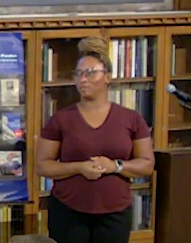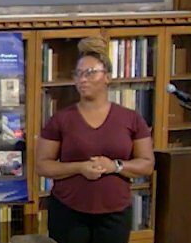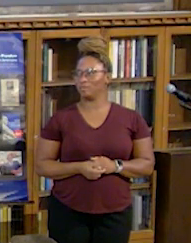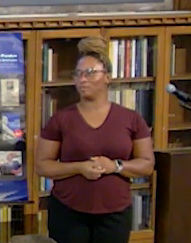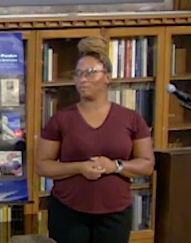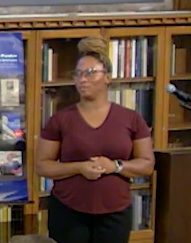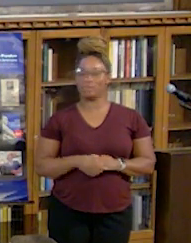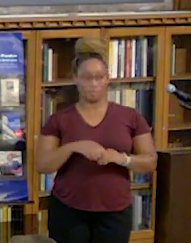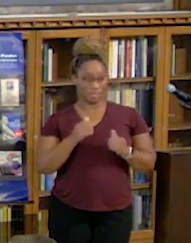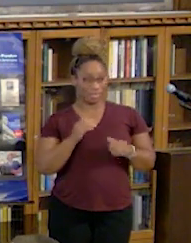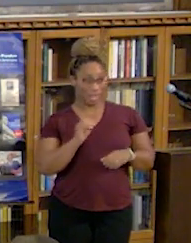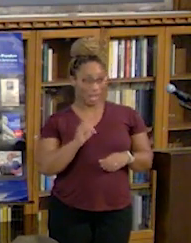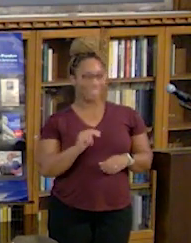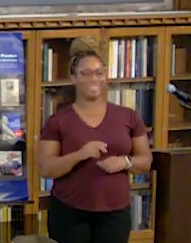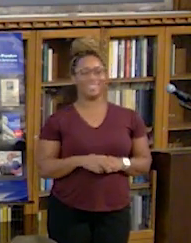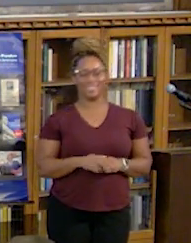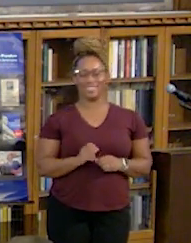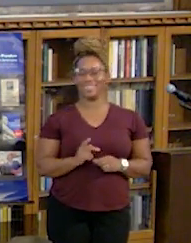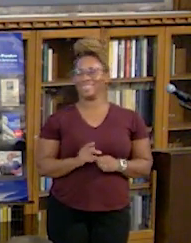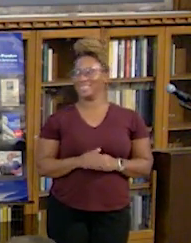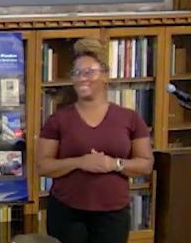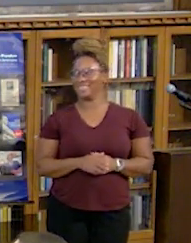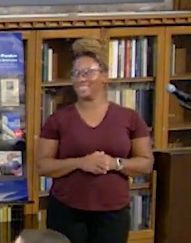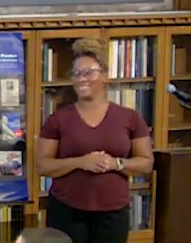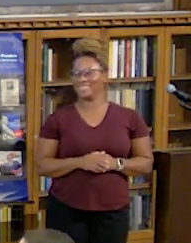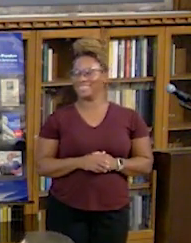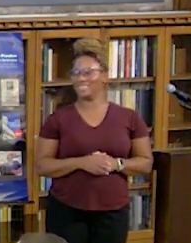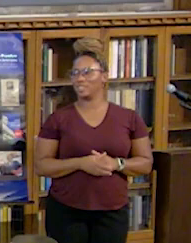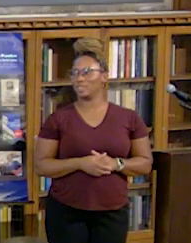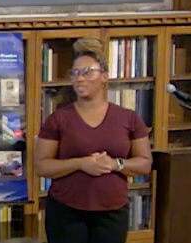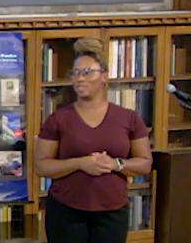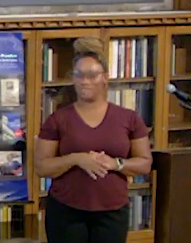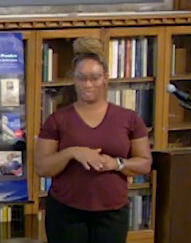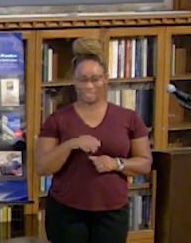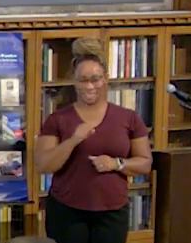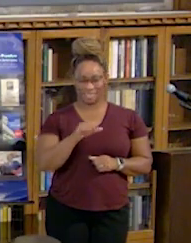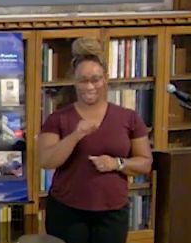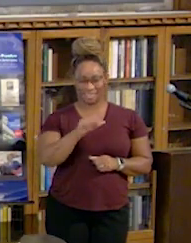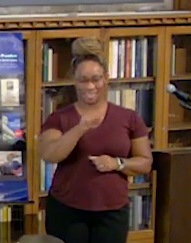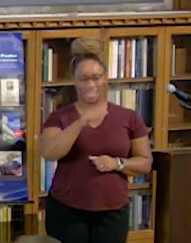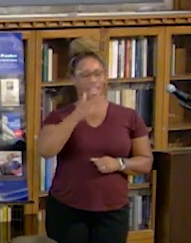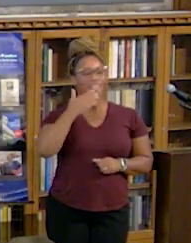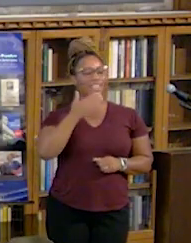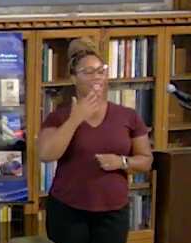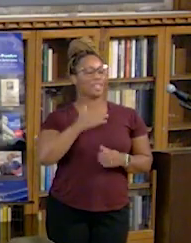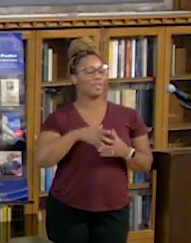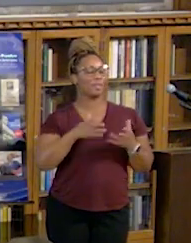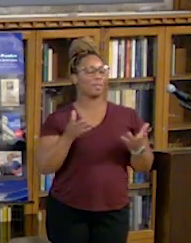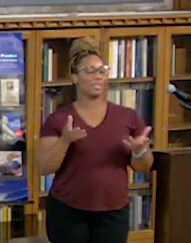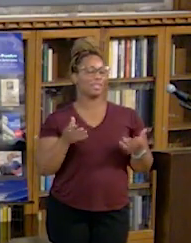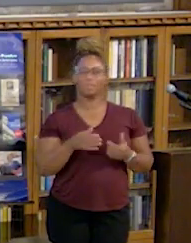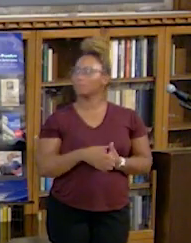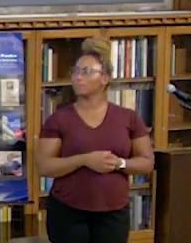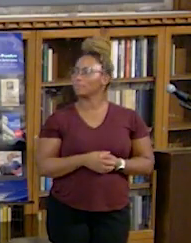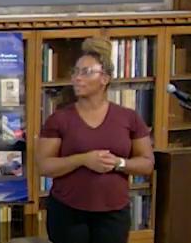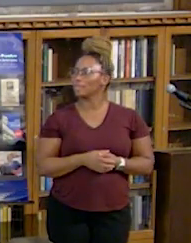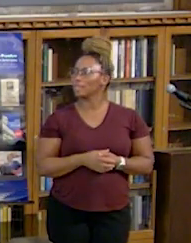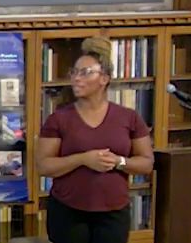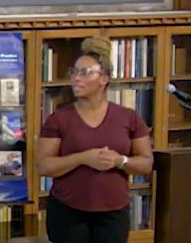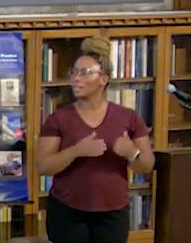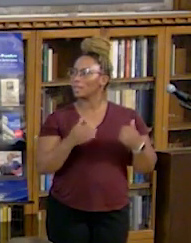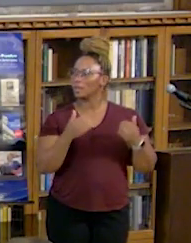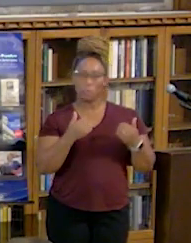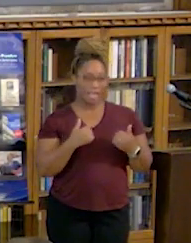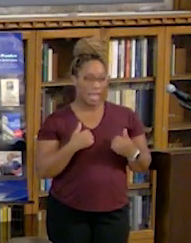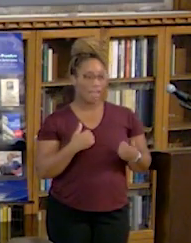you it's on yes yes yes thank you very much um we have uh